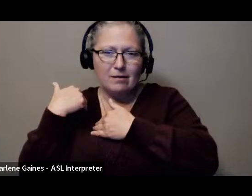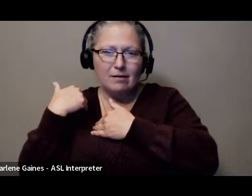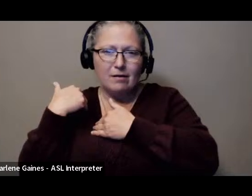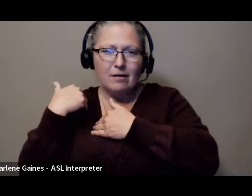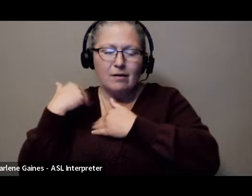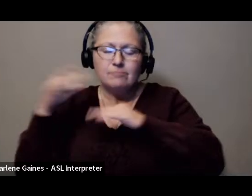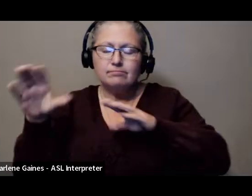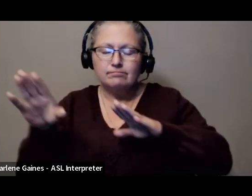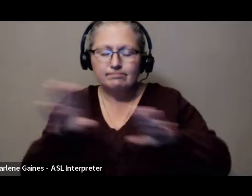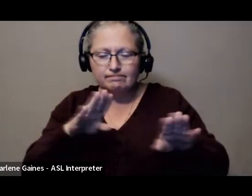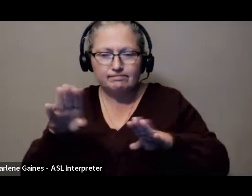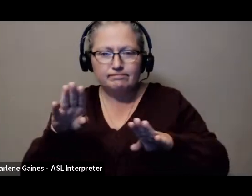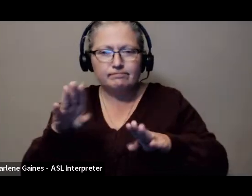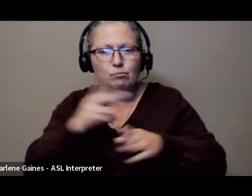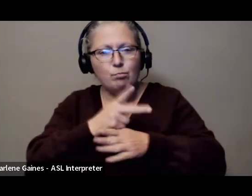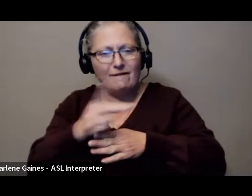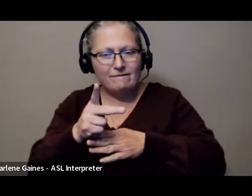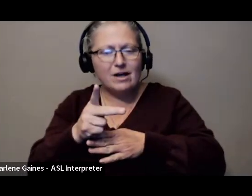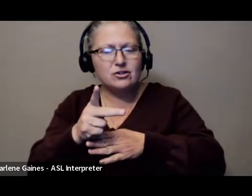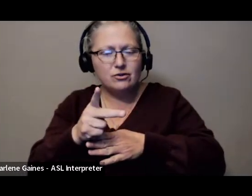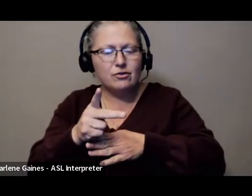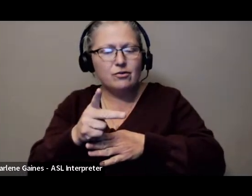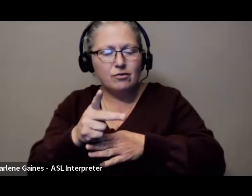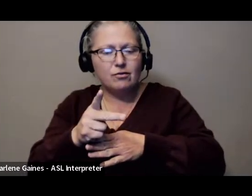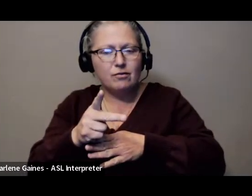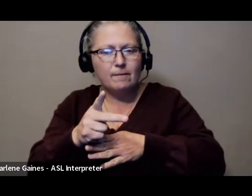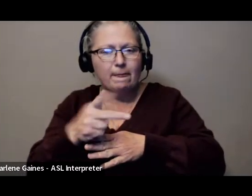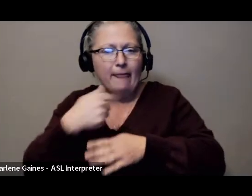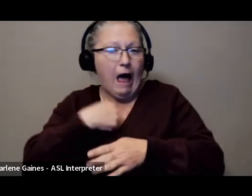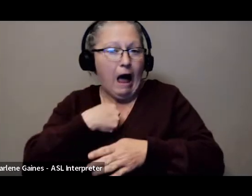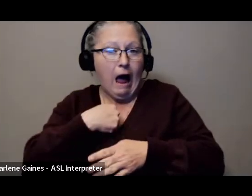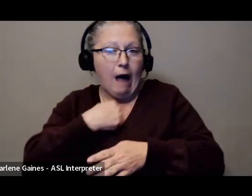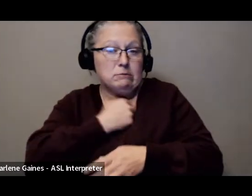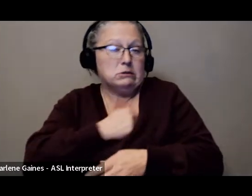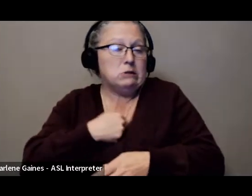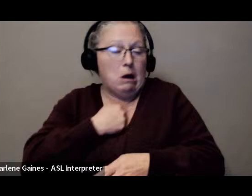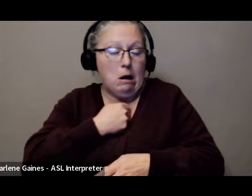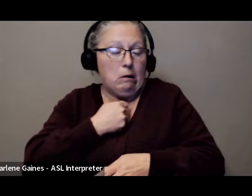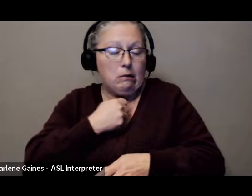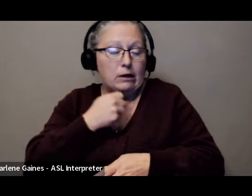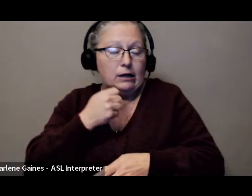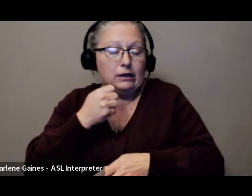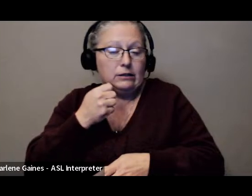conduct ourselves in a professional manner. And I'm sorry to have